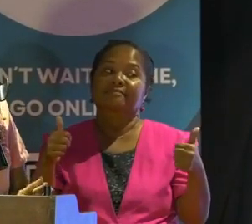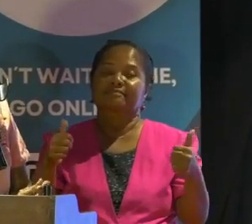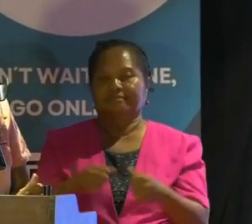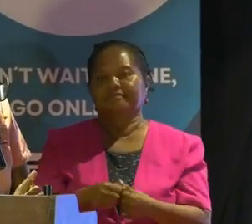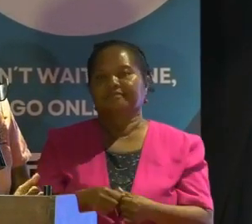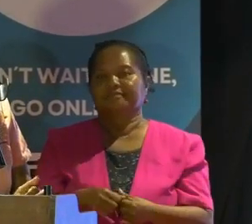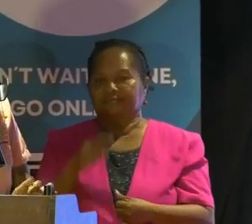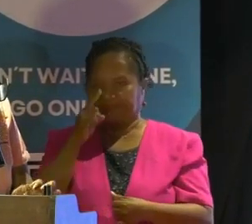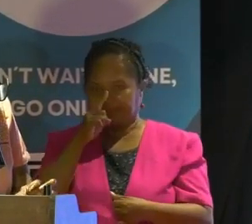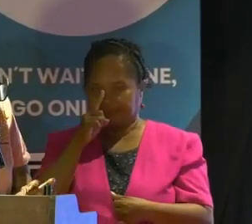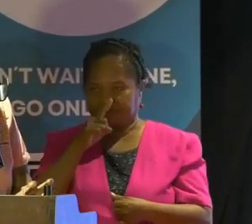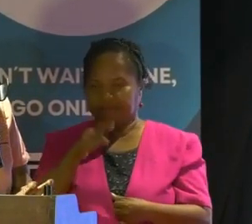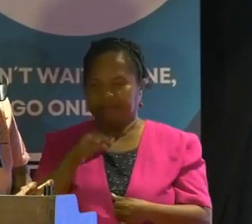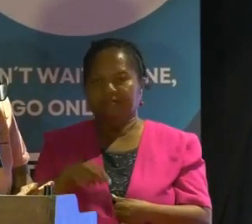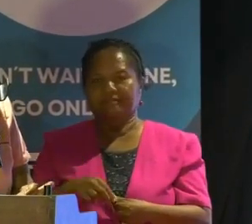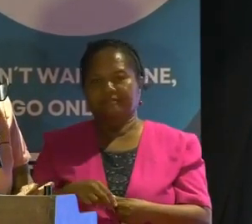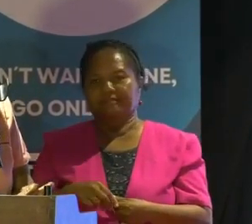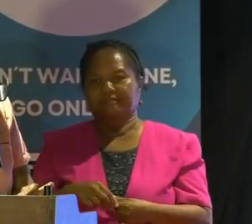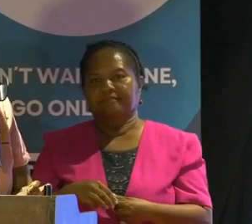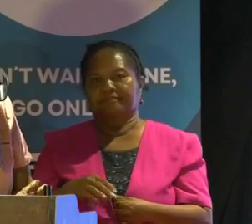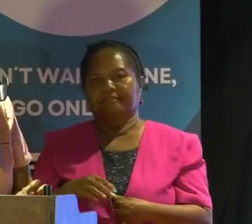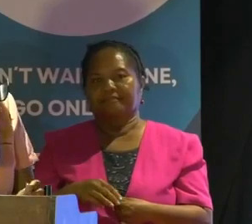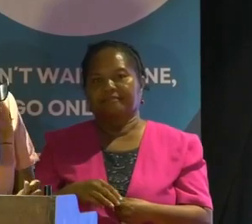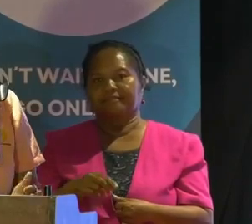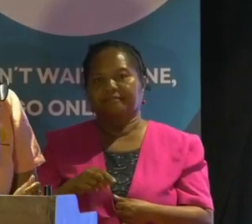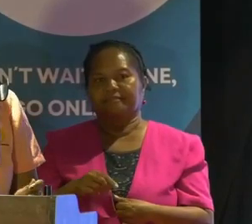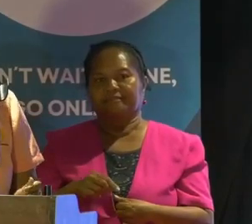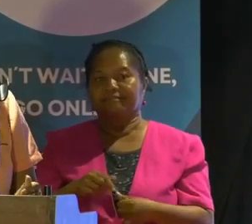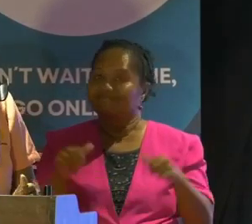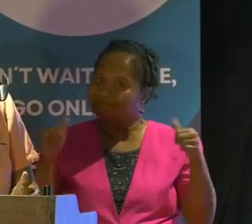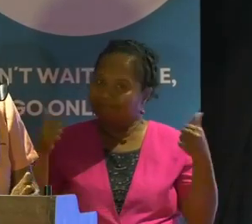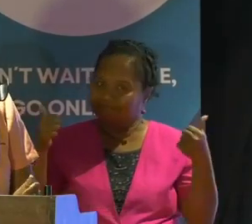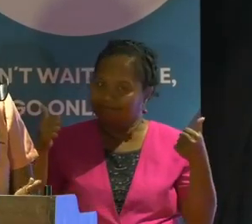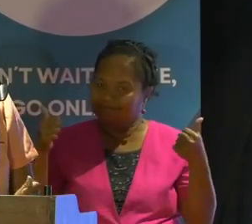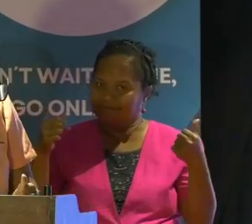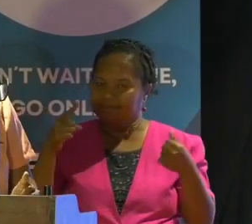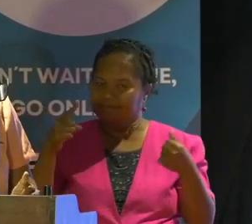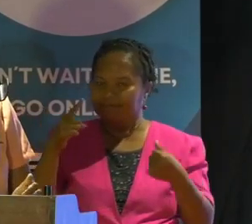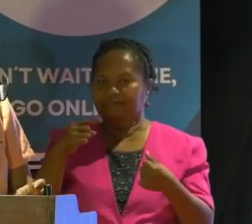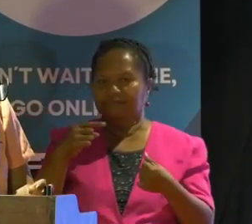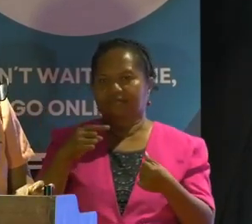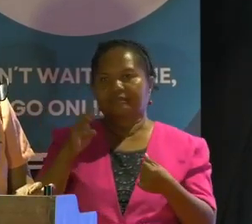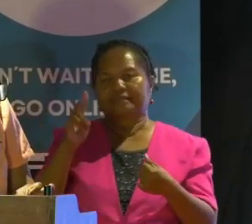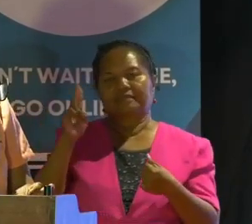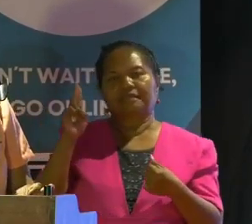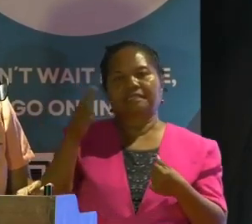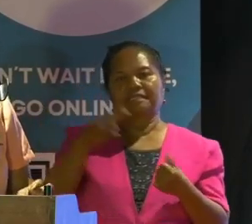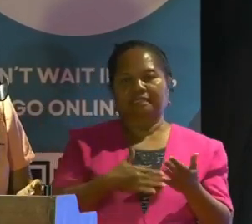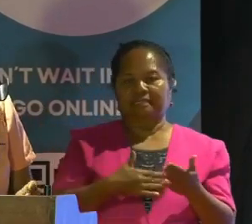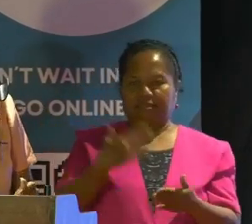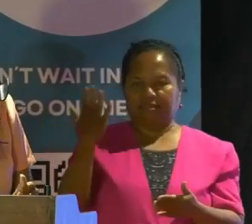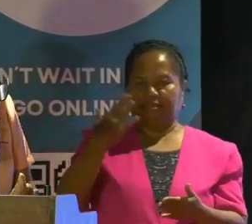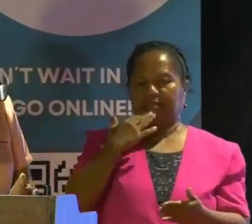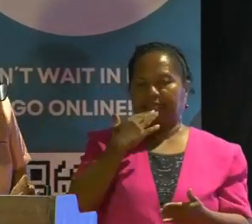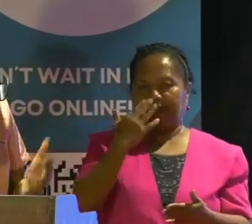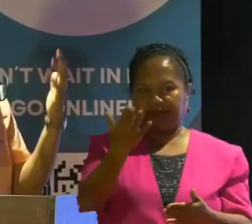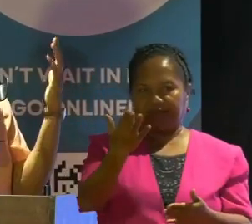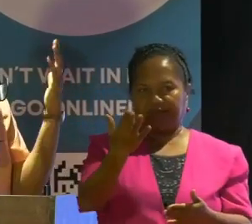end of another day of the MSME awareness. Again, I'd like to say, Mitok, thank